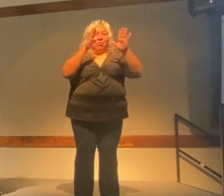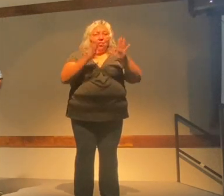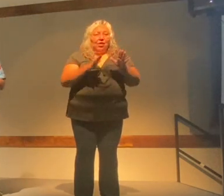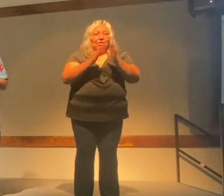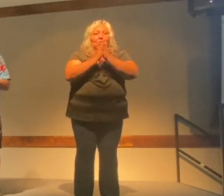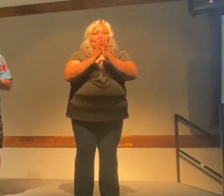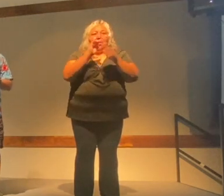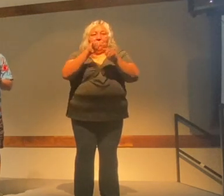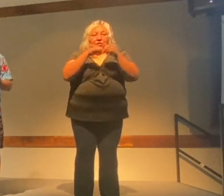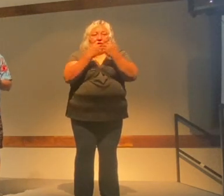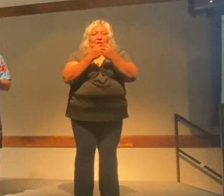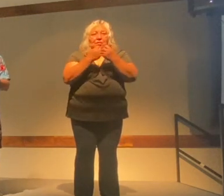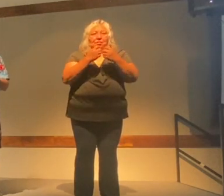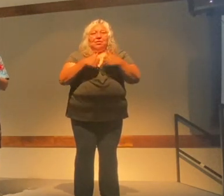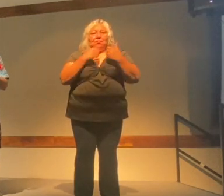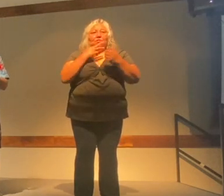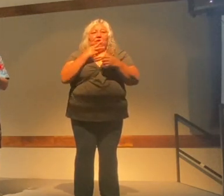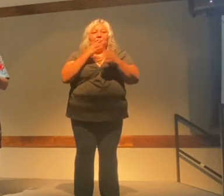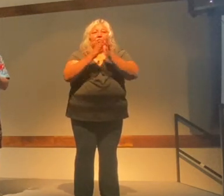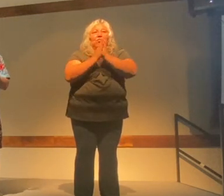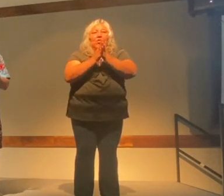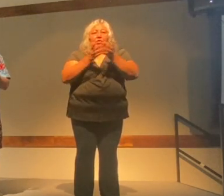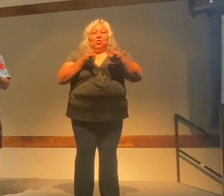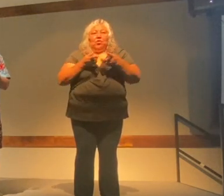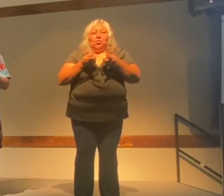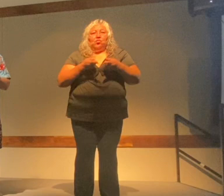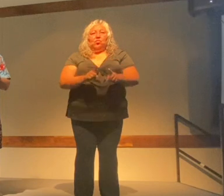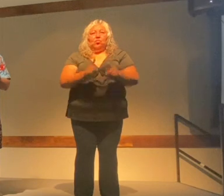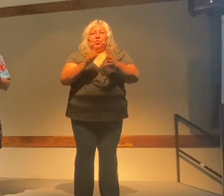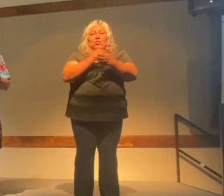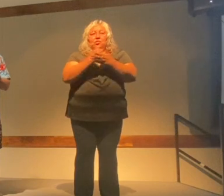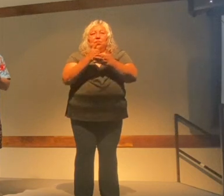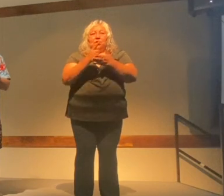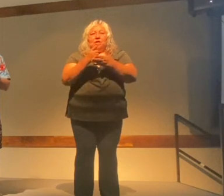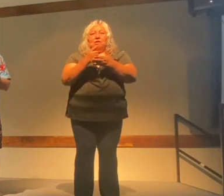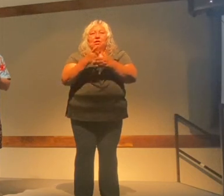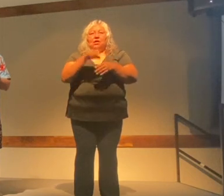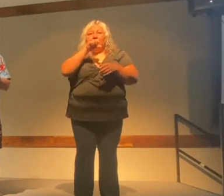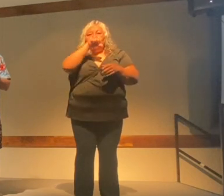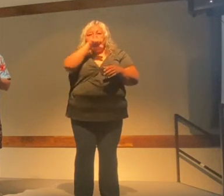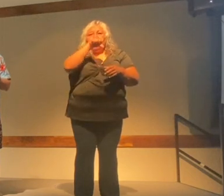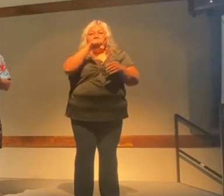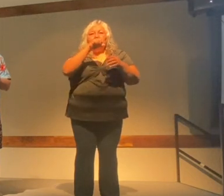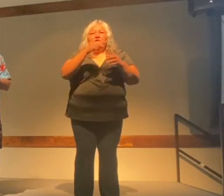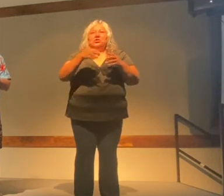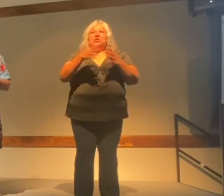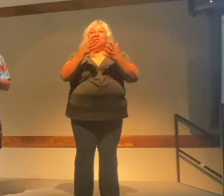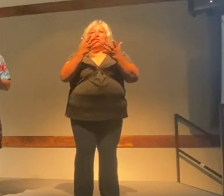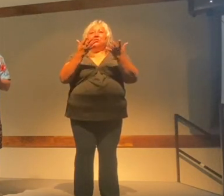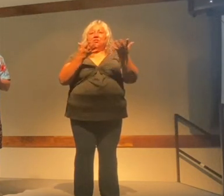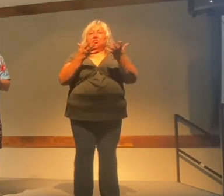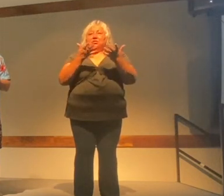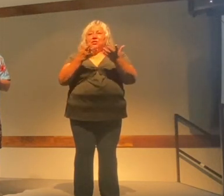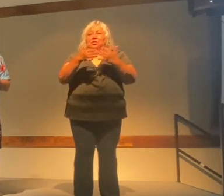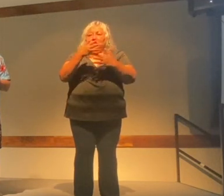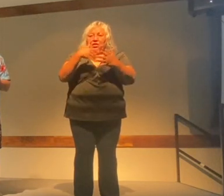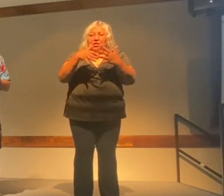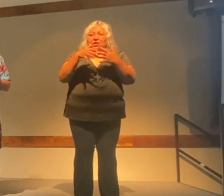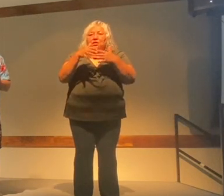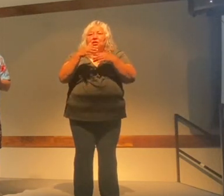Living Water that prays for those throughout the week. Love to just intercede and stand